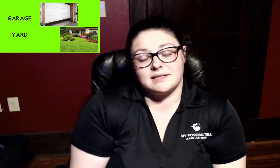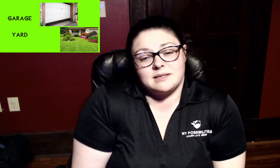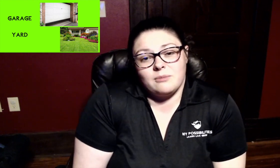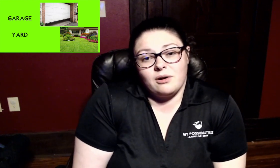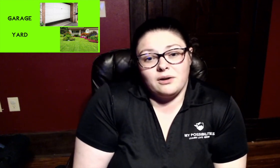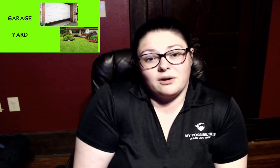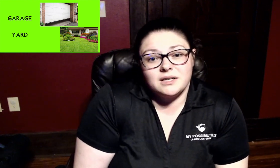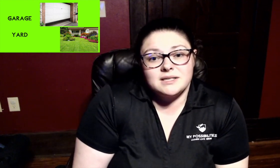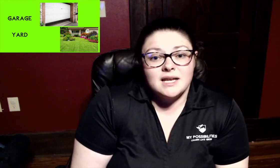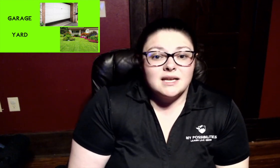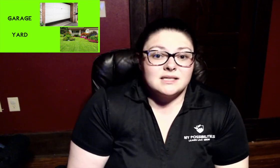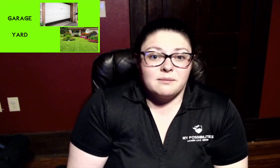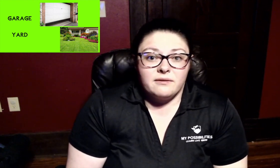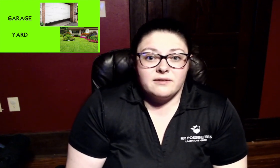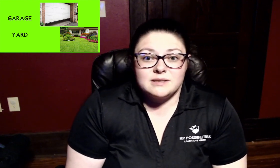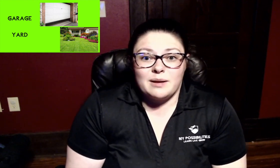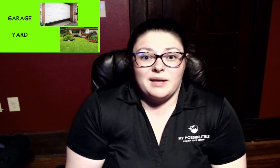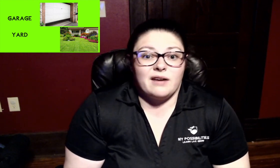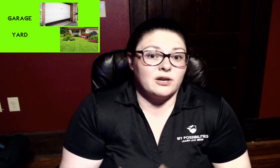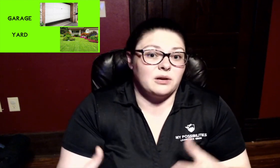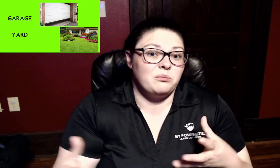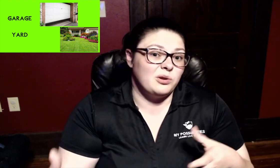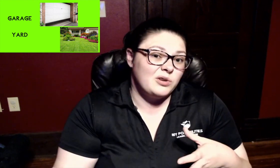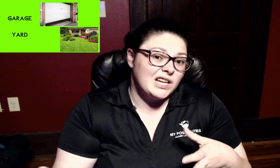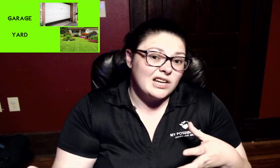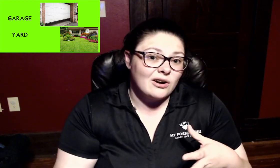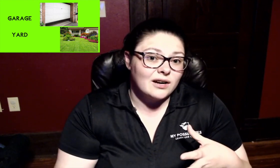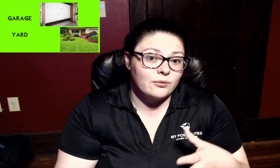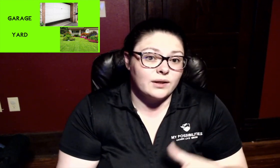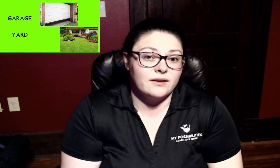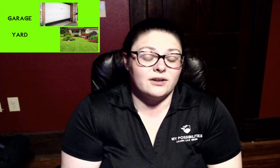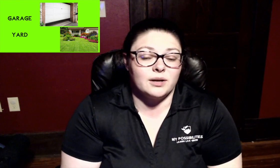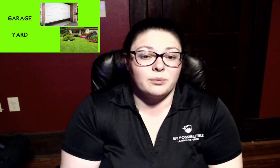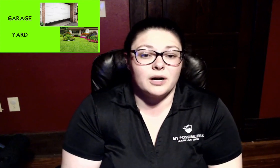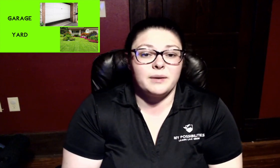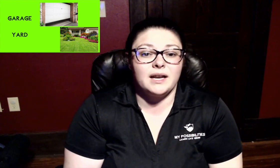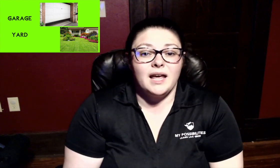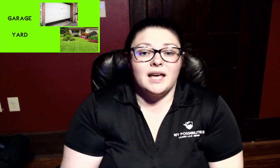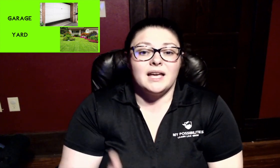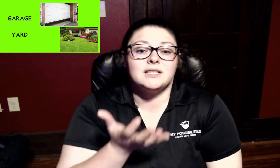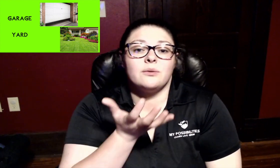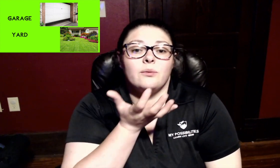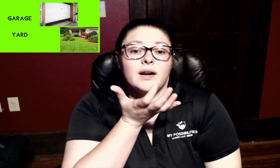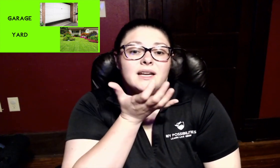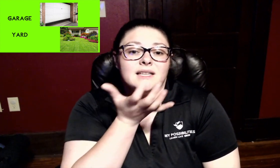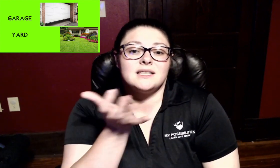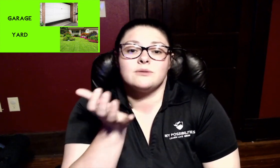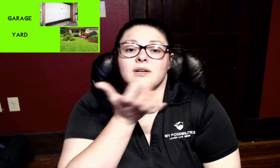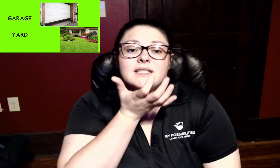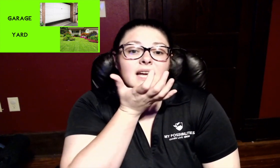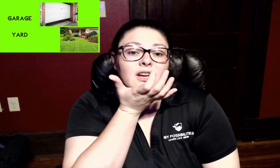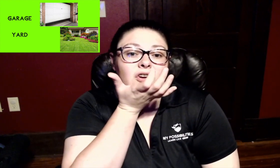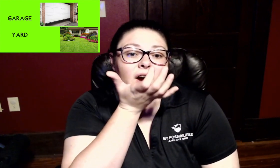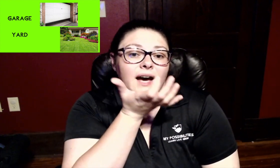small yards. Some of us maybe have a community yard if we live in an apartment. And so what it is we're going to assign